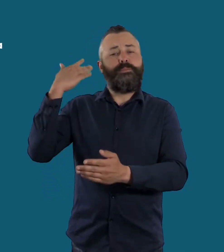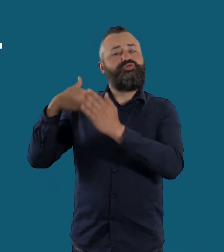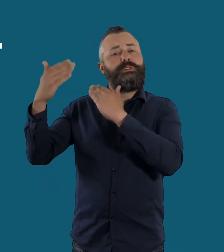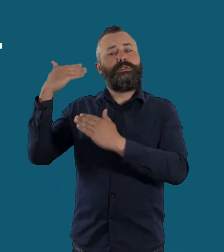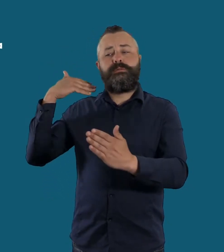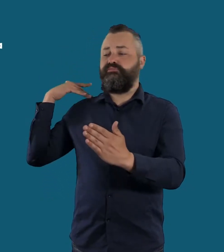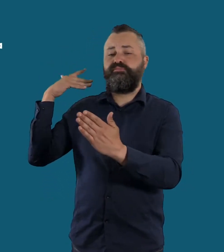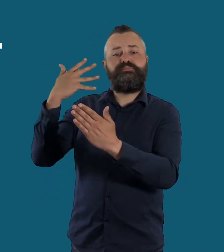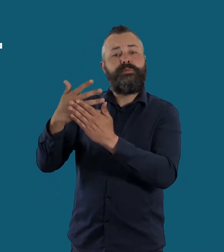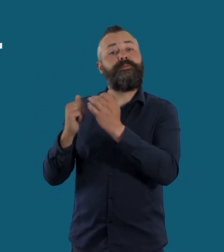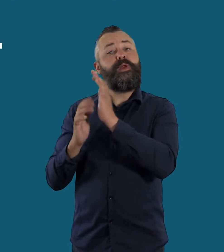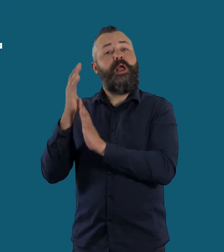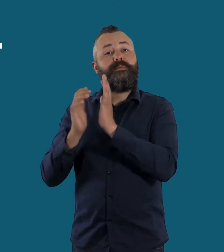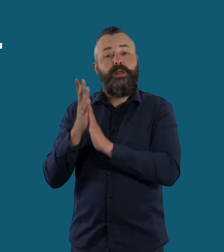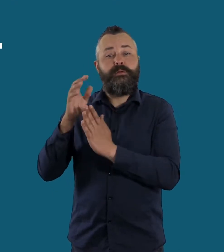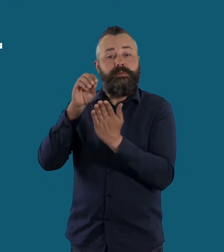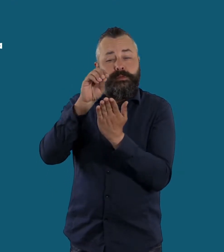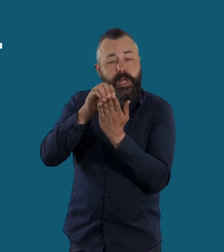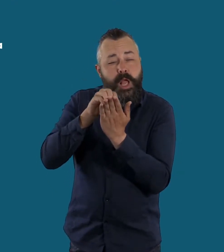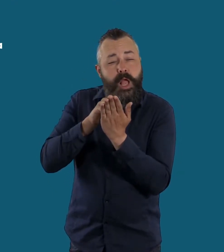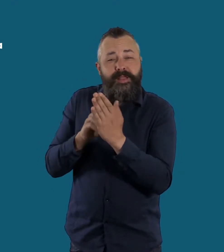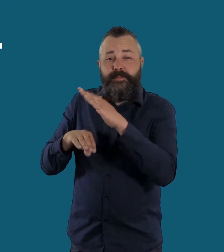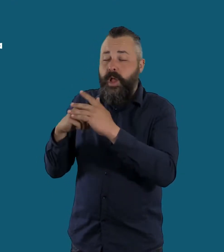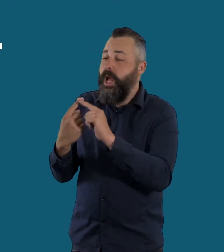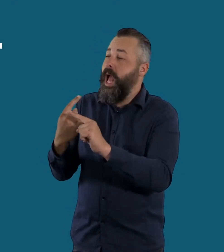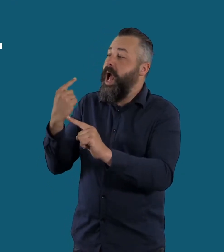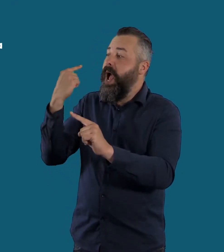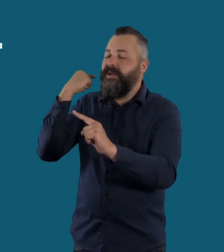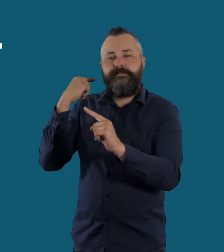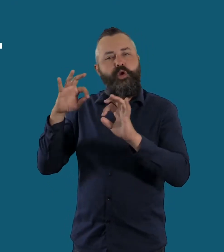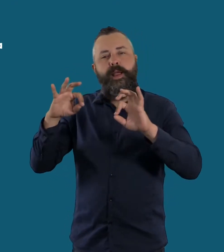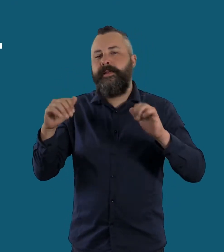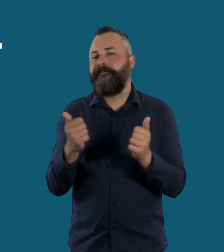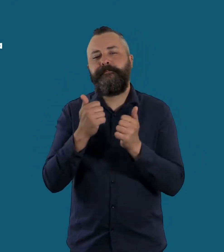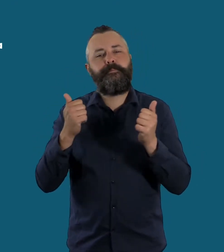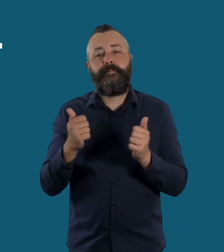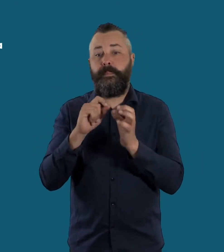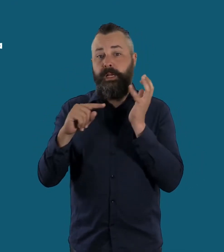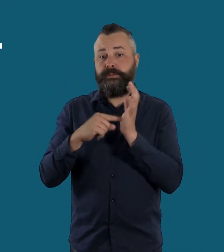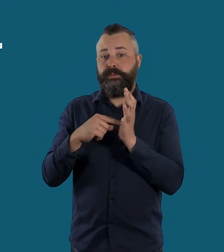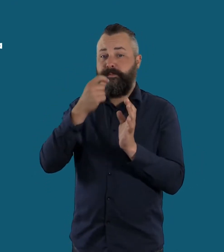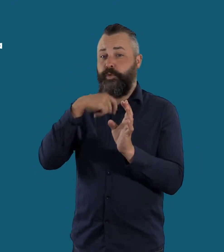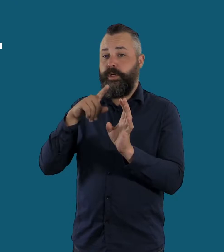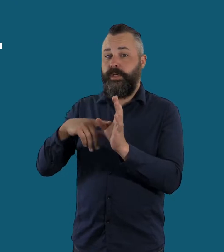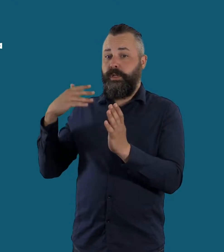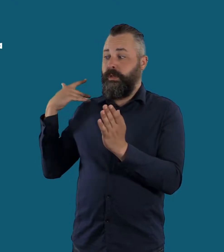History of bushfires affecting Australia. The record of history of past bushfires has not been comprehensively collated.